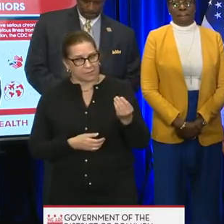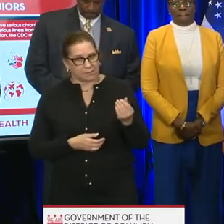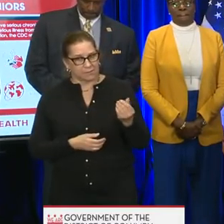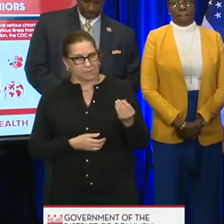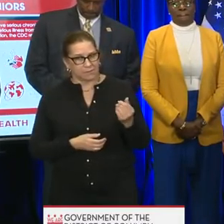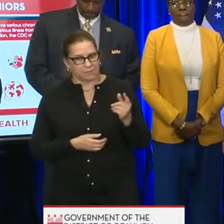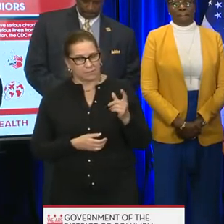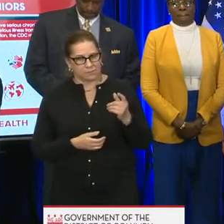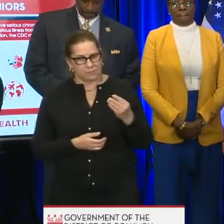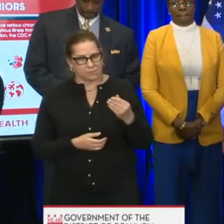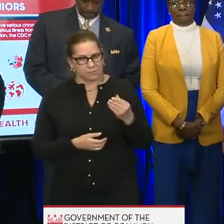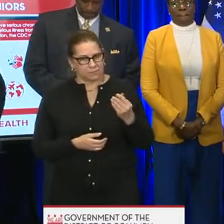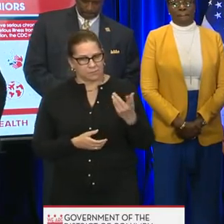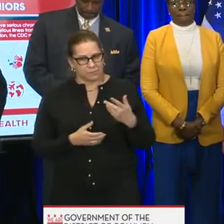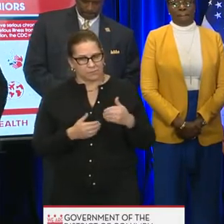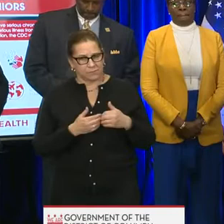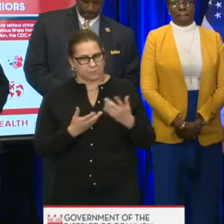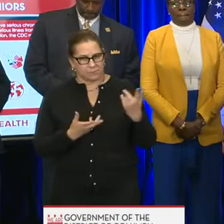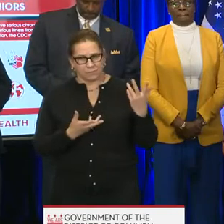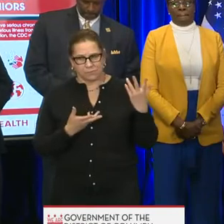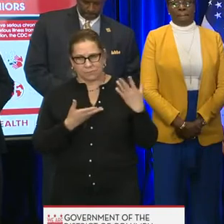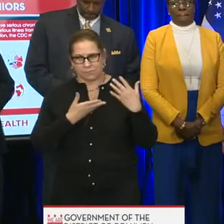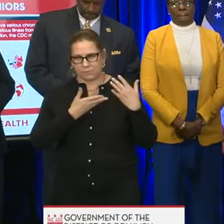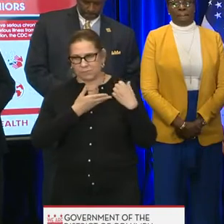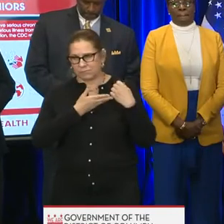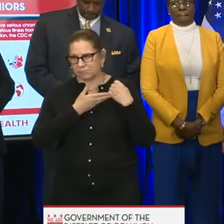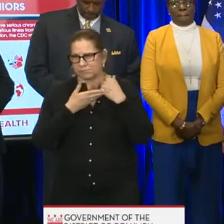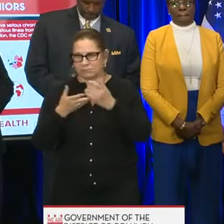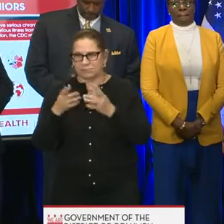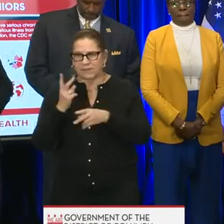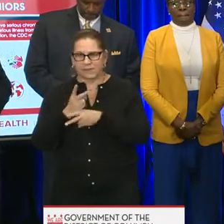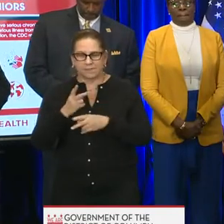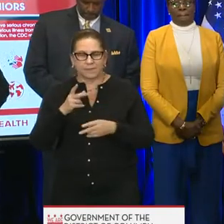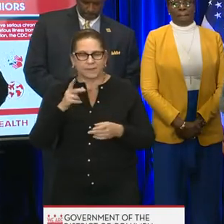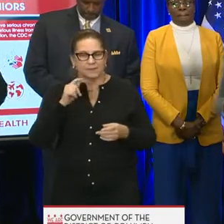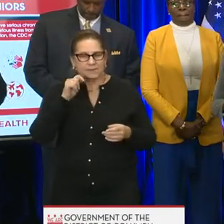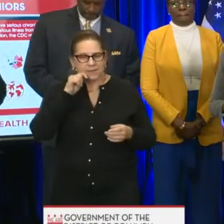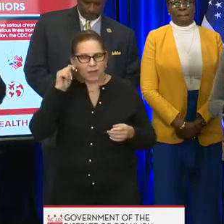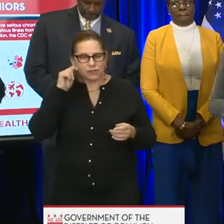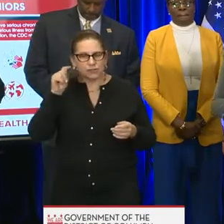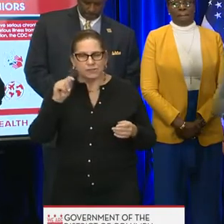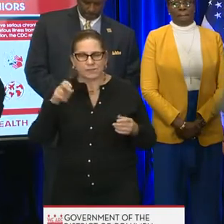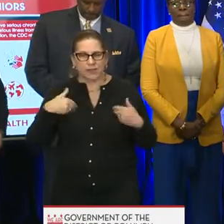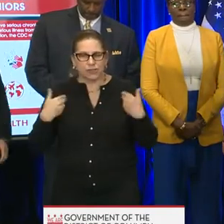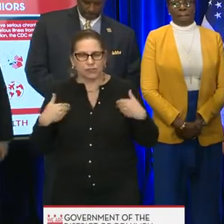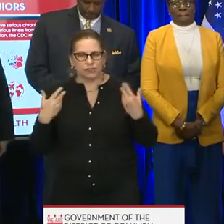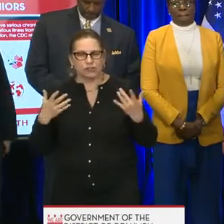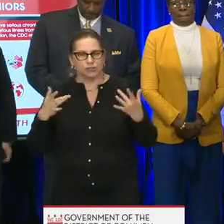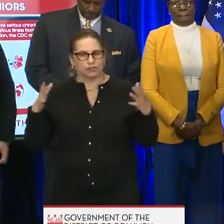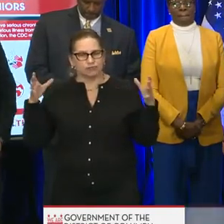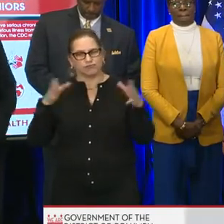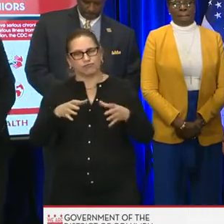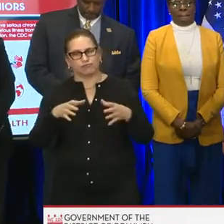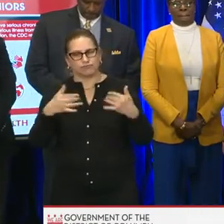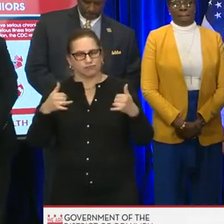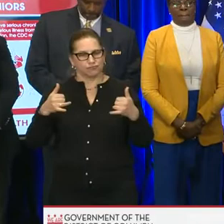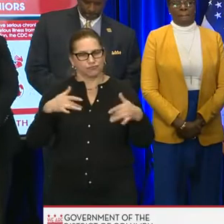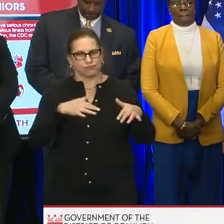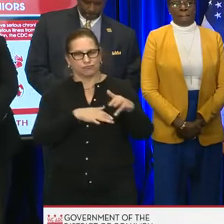going to keep teenagers and other, students from congregating,